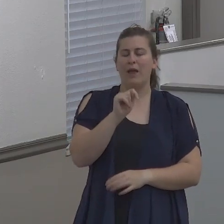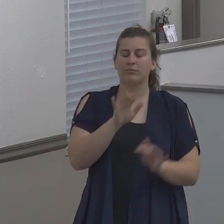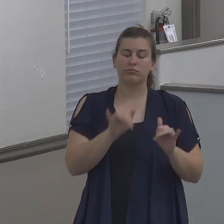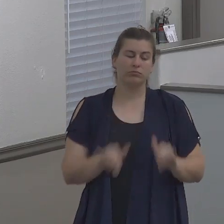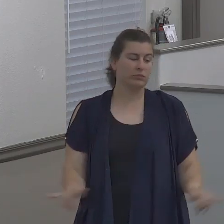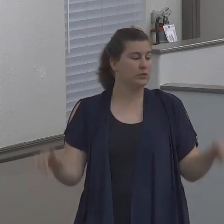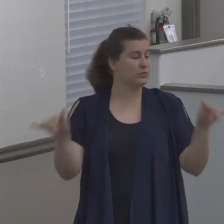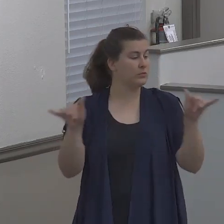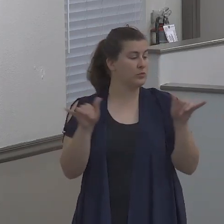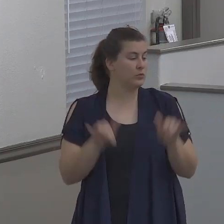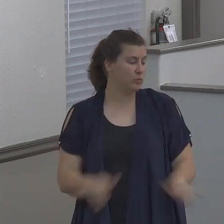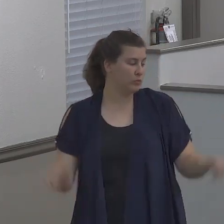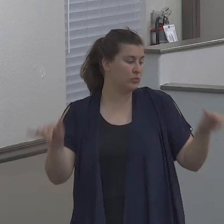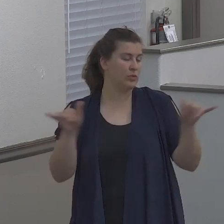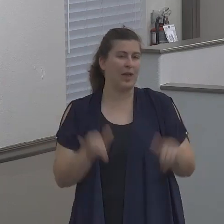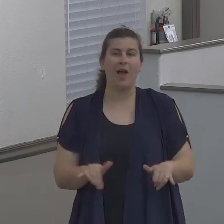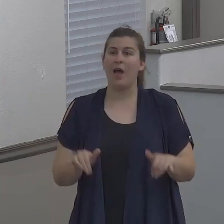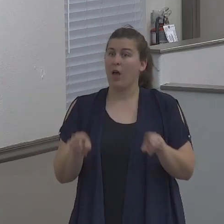Same old, same old.